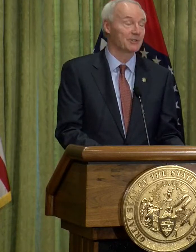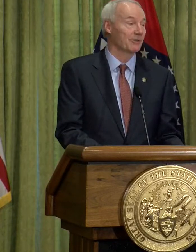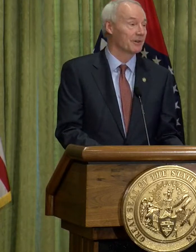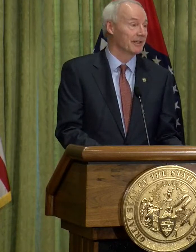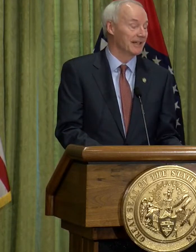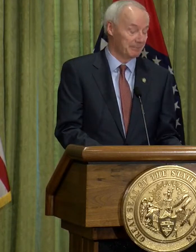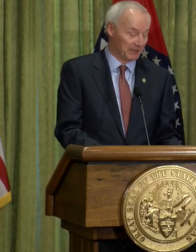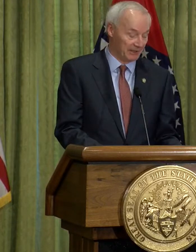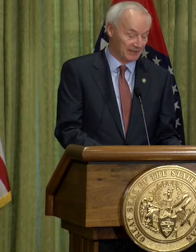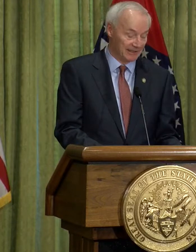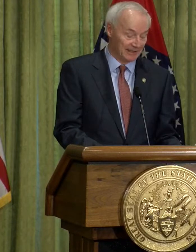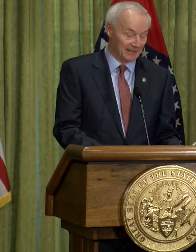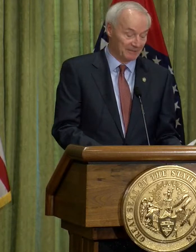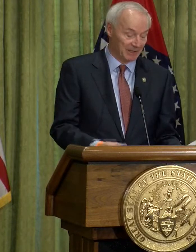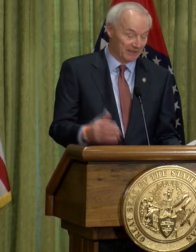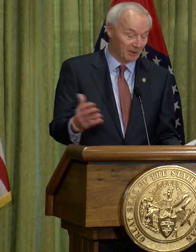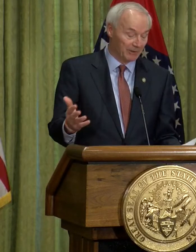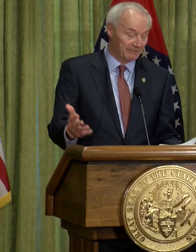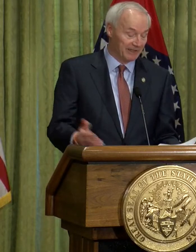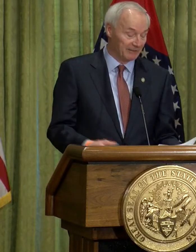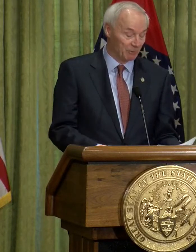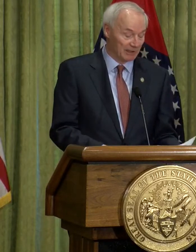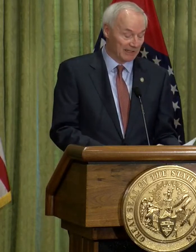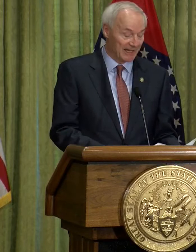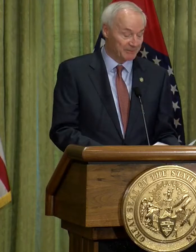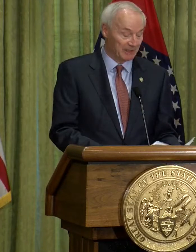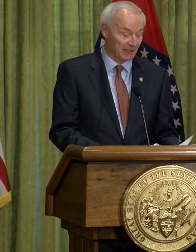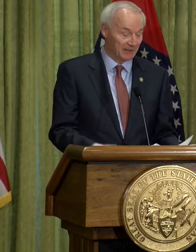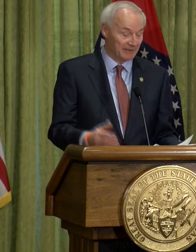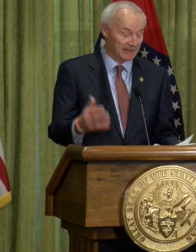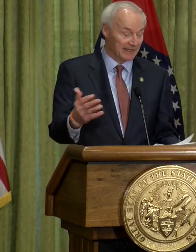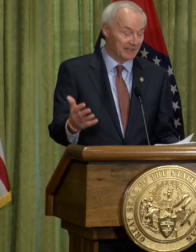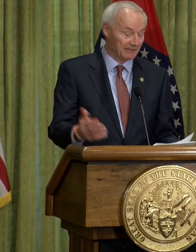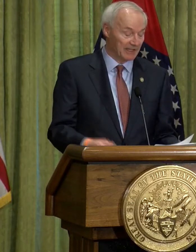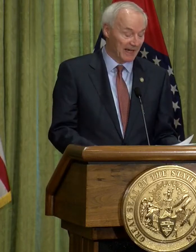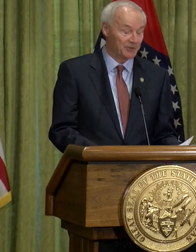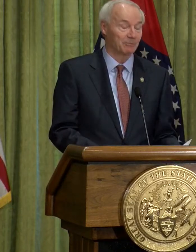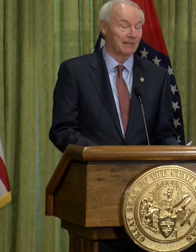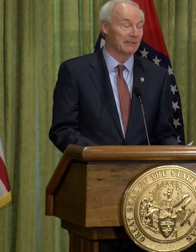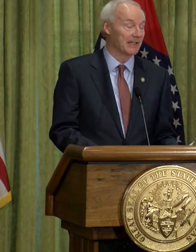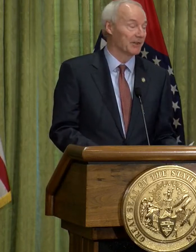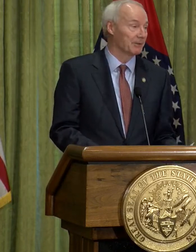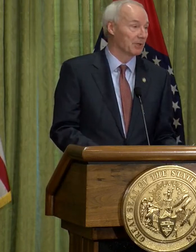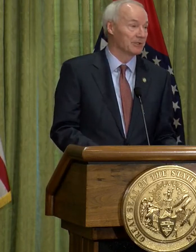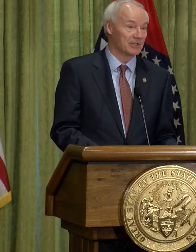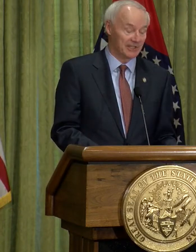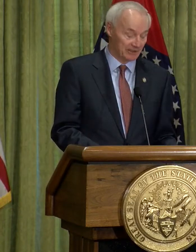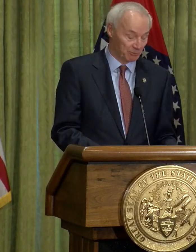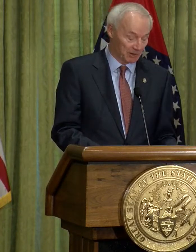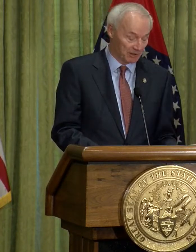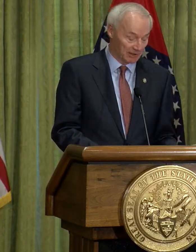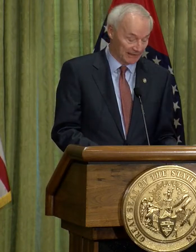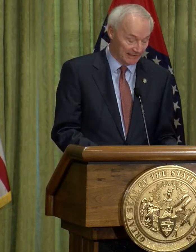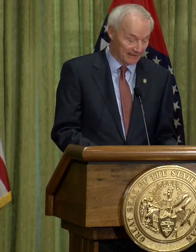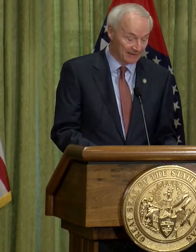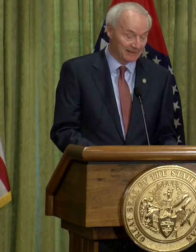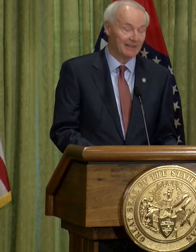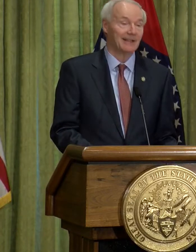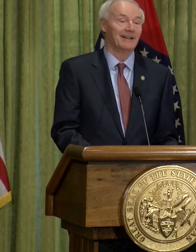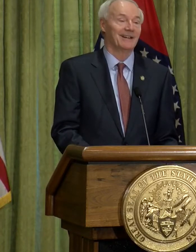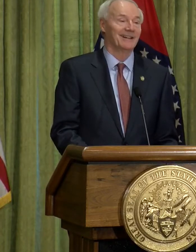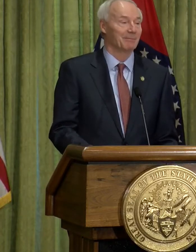for an additional 30-day period, but in no event will it last beyond the date of the national public health emergency that we're currently